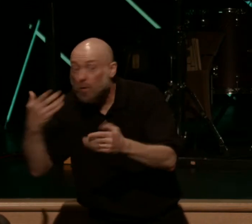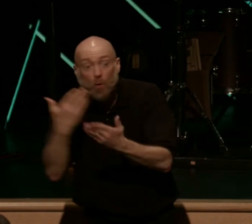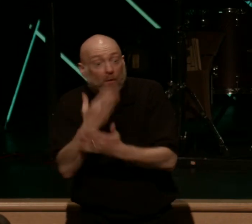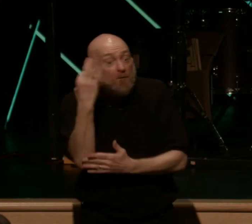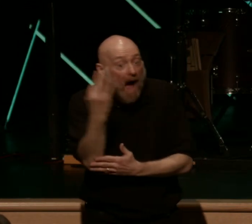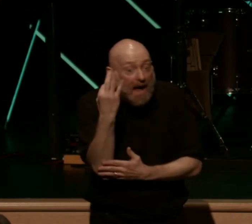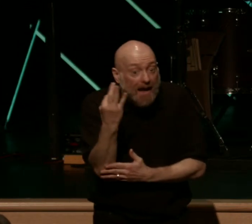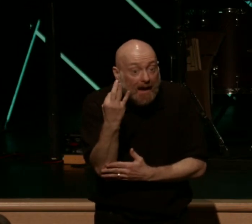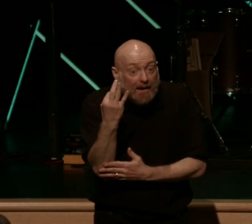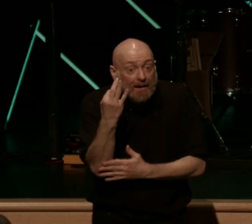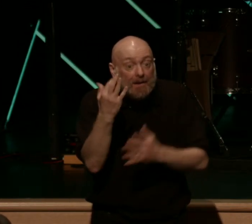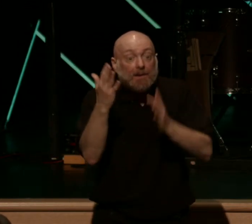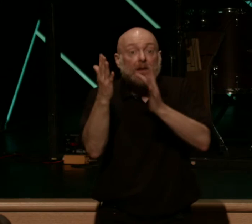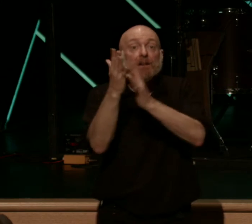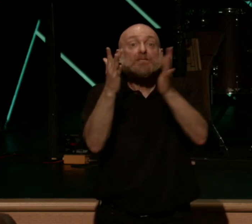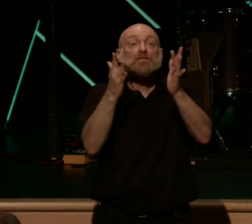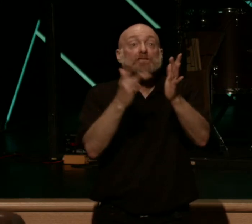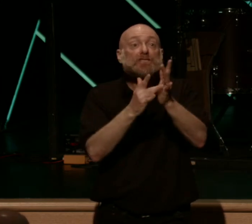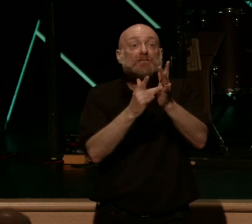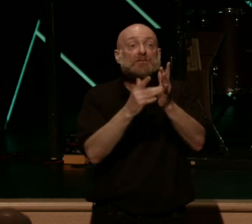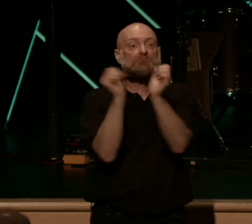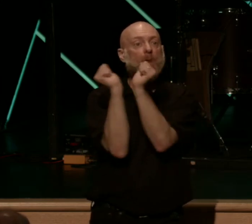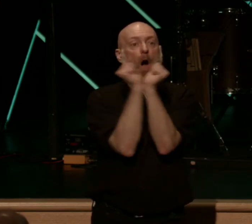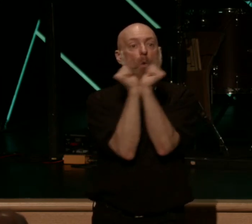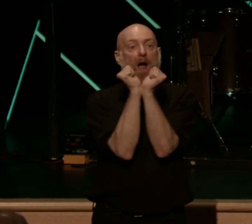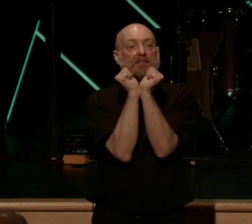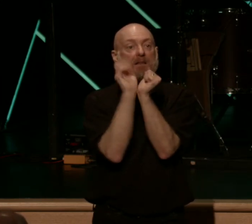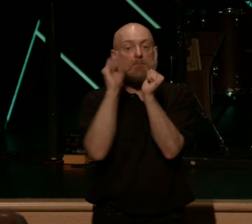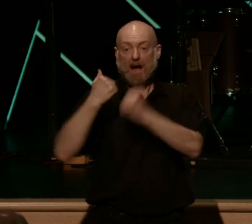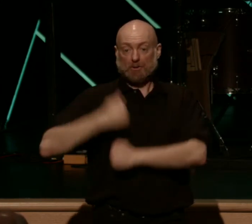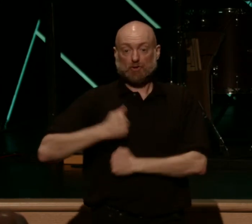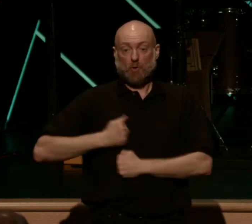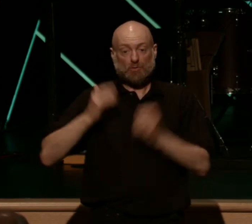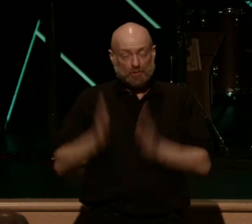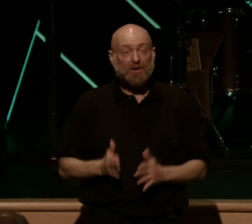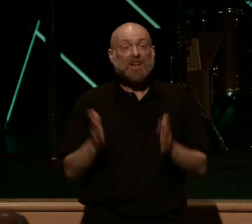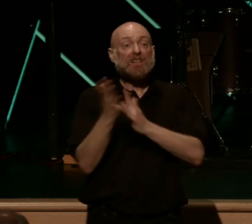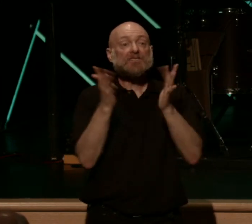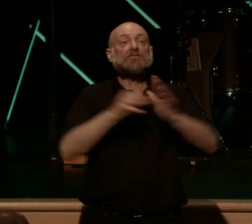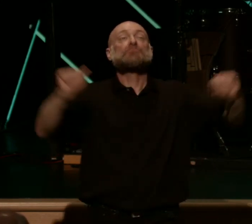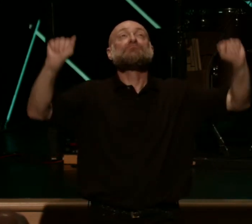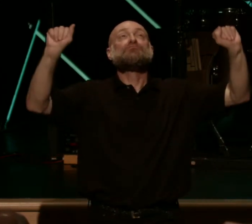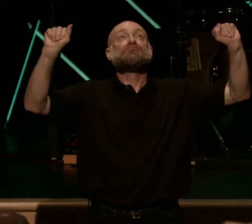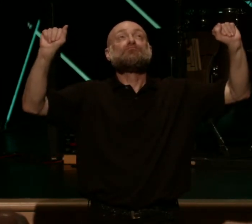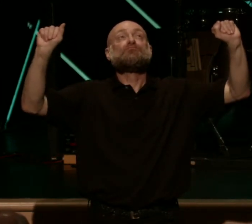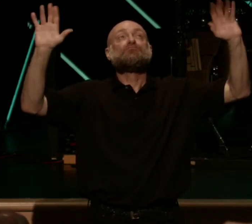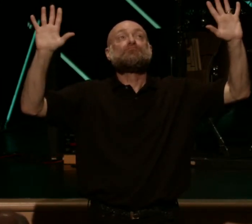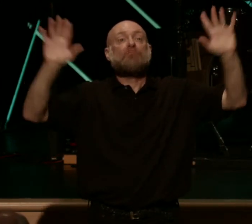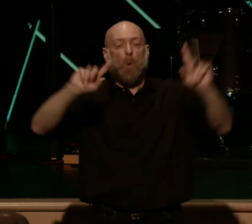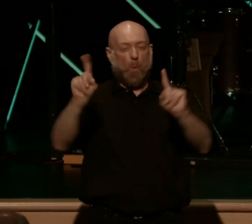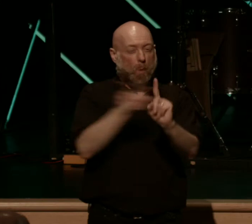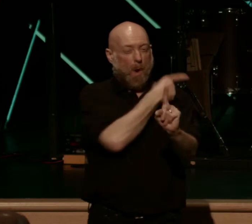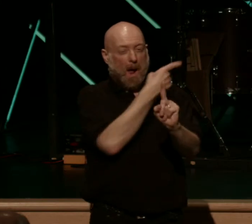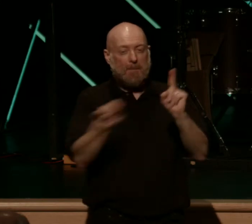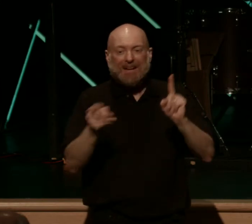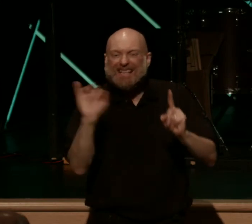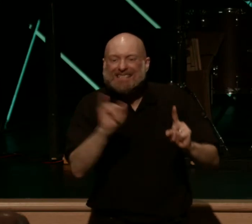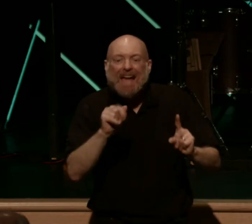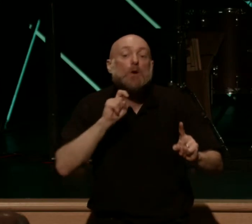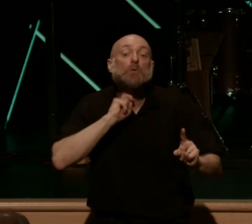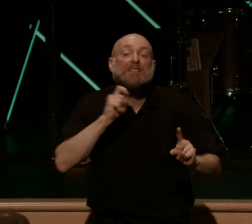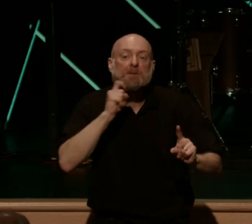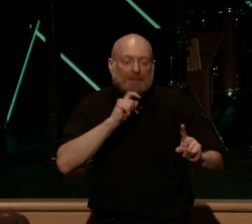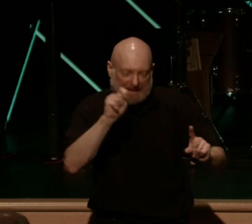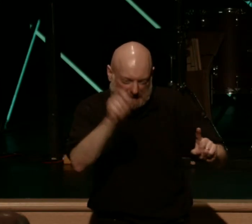By giving himself up to being arrested by soldiers. He gave himself up to being whipped with the equivalent of